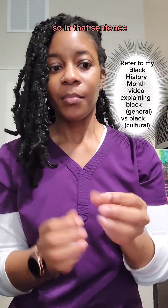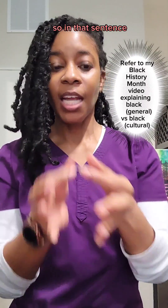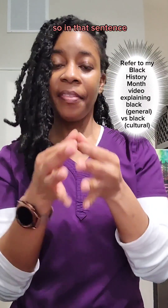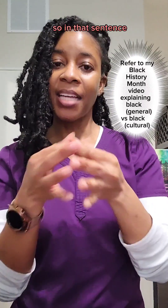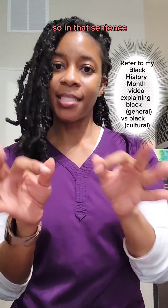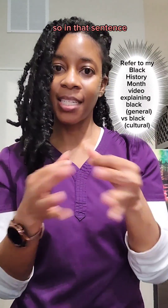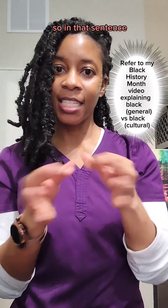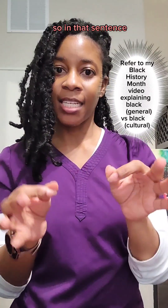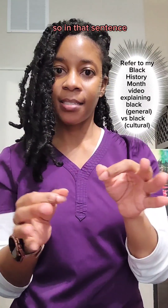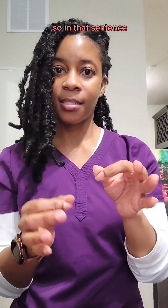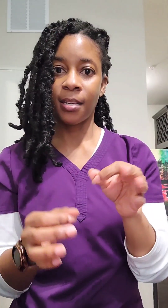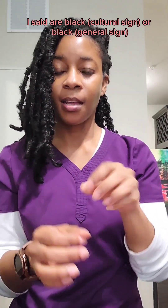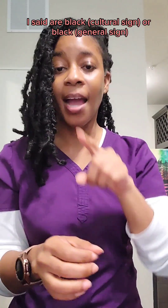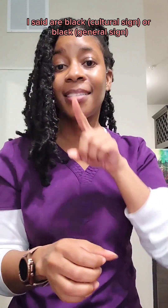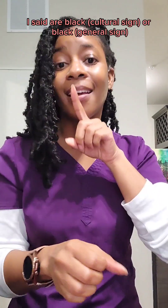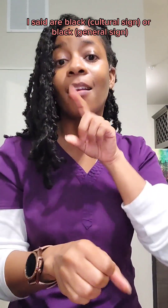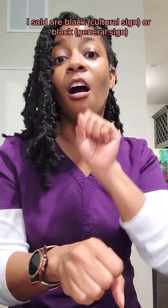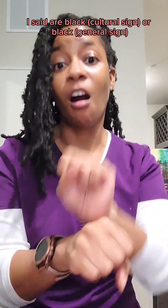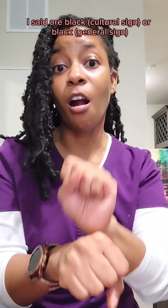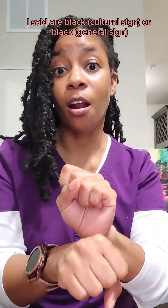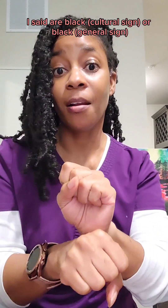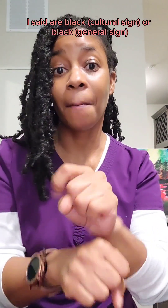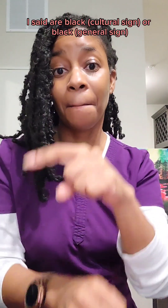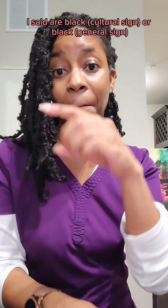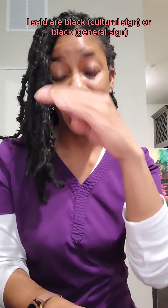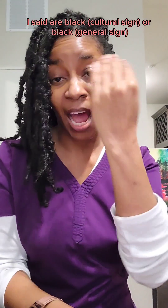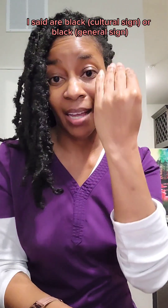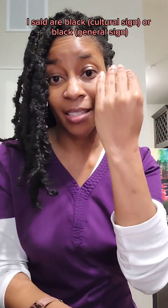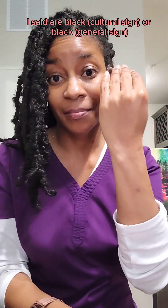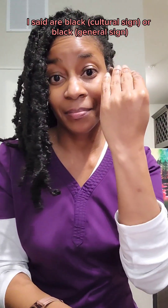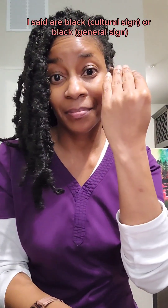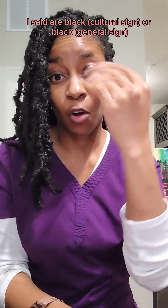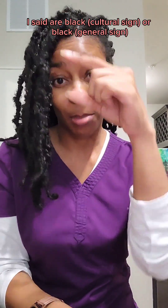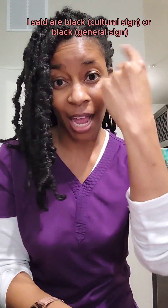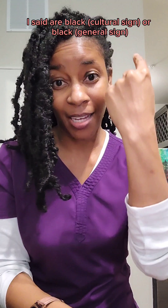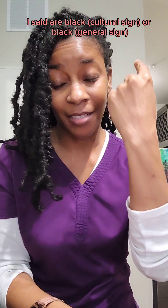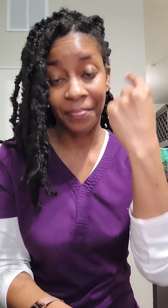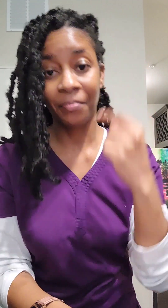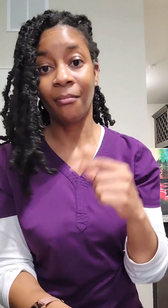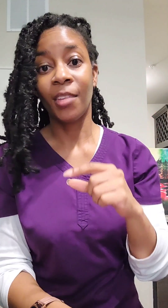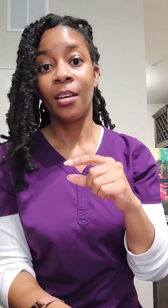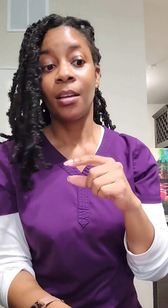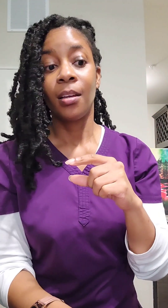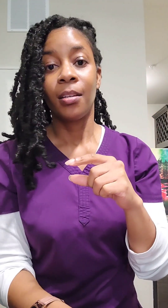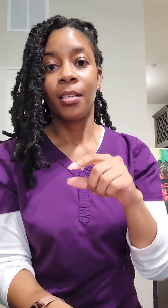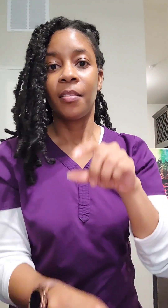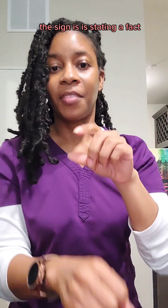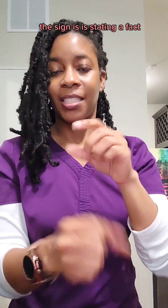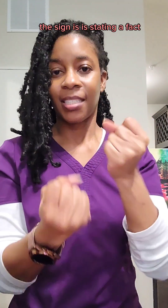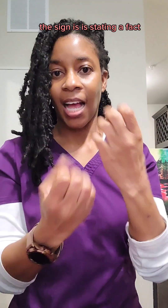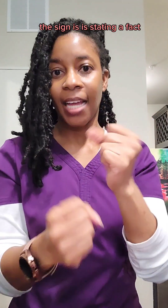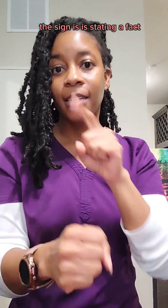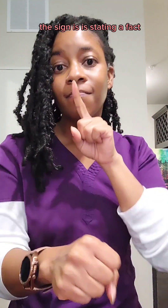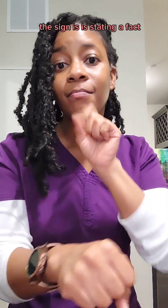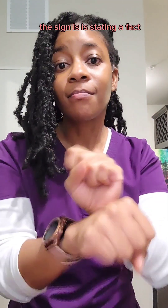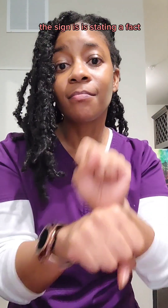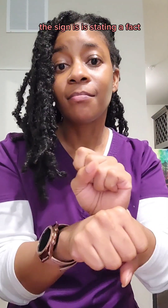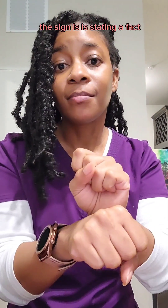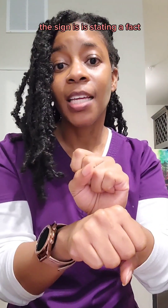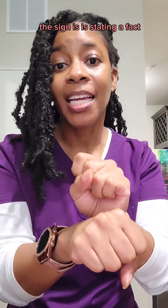in that sentence, I said are black or black. The sign